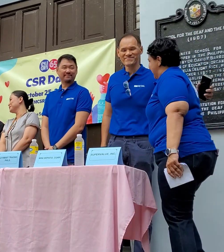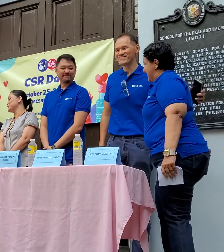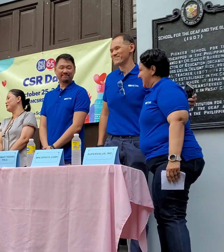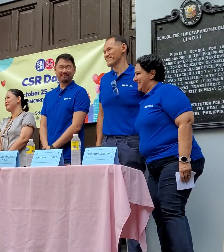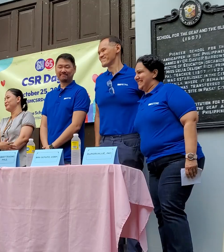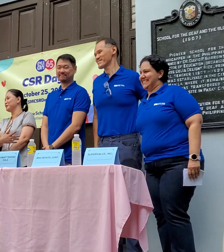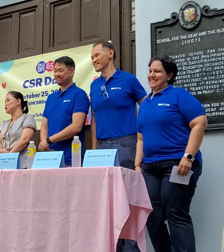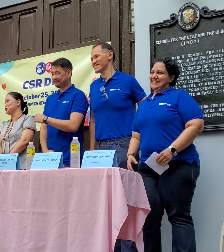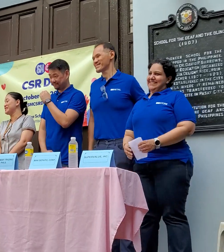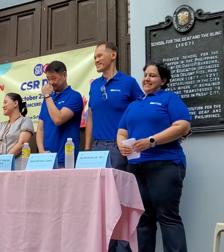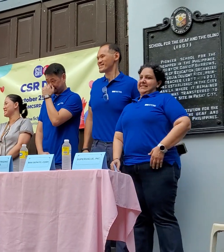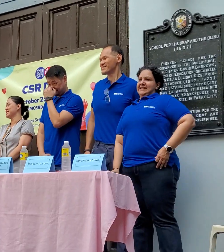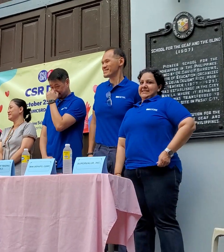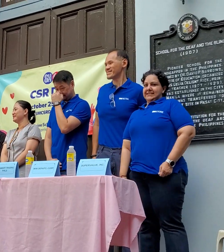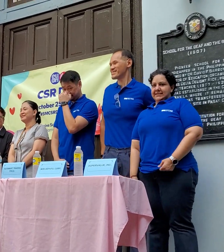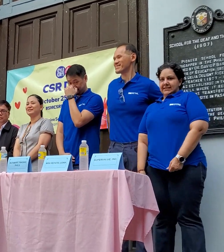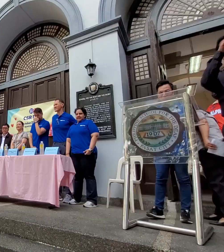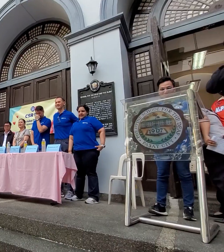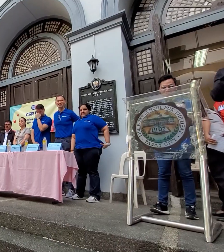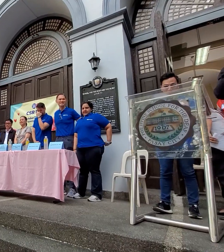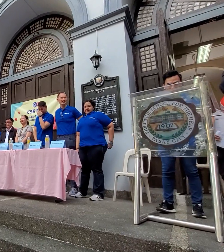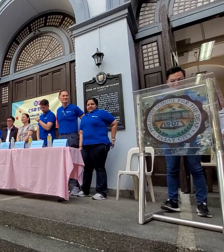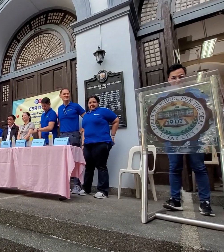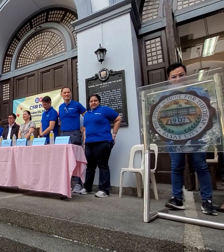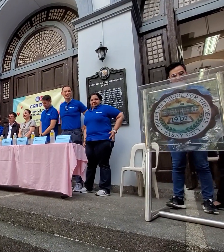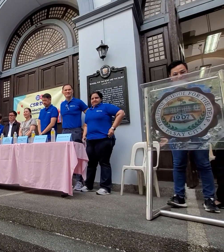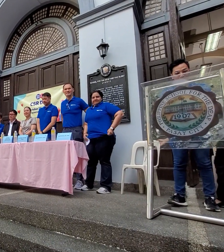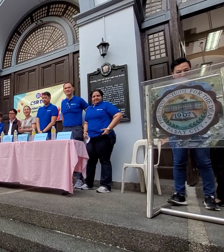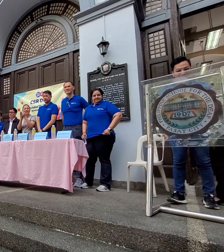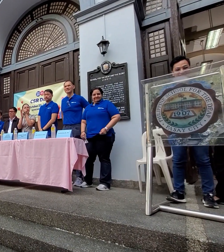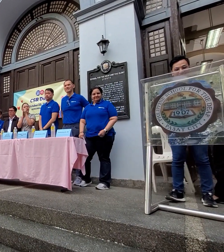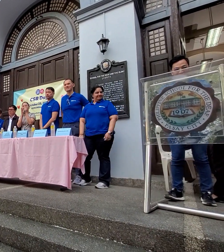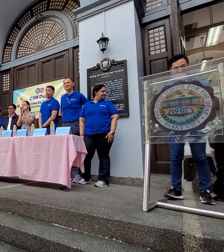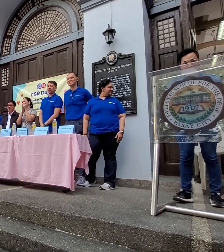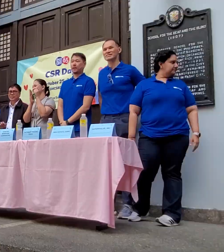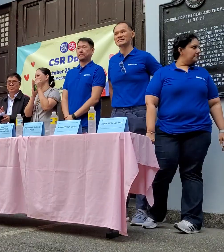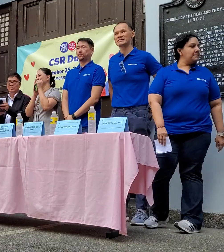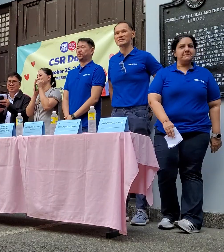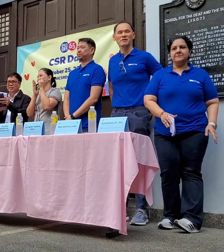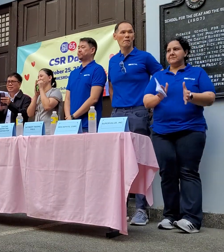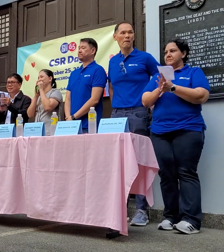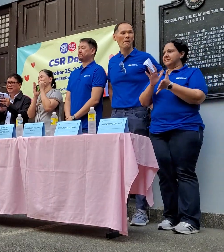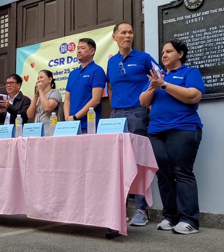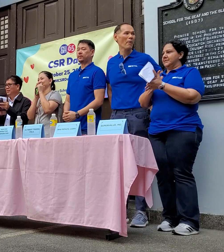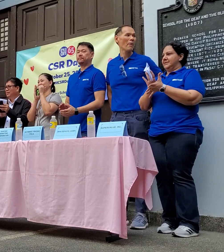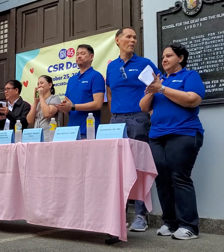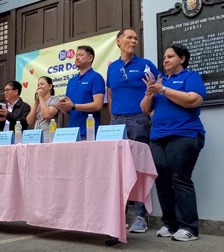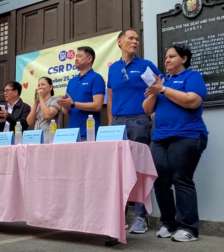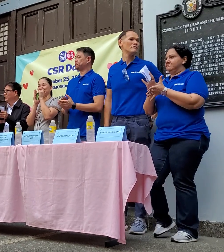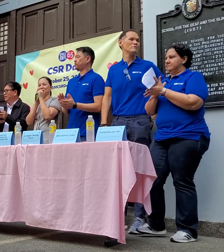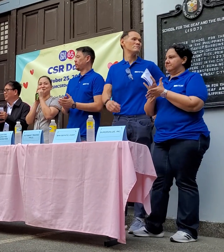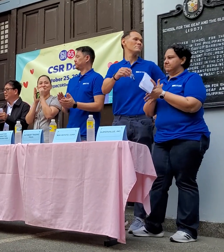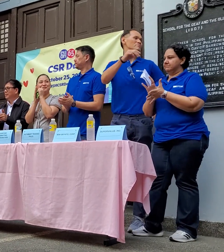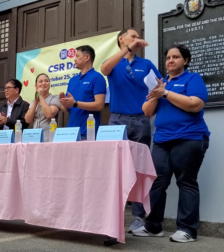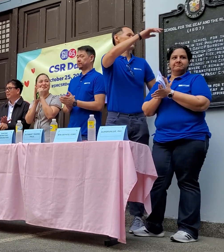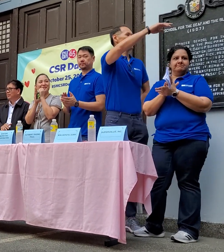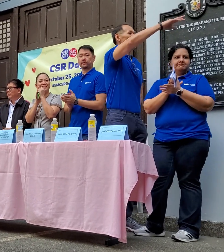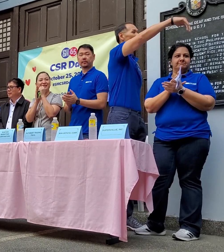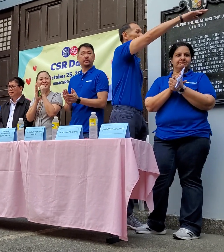Of course, last but definitely not the least, Ms. Judy Suliman, Head of Education Program School Building,